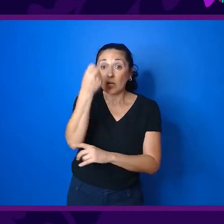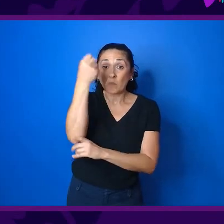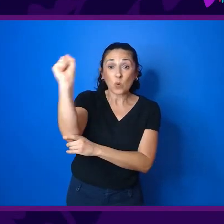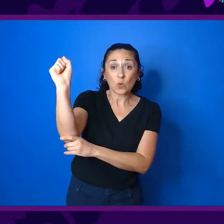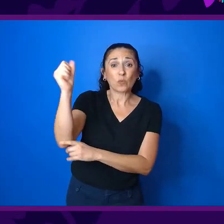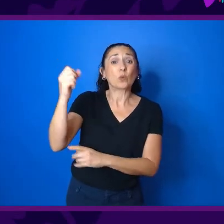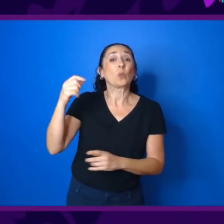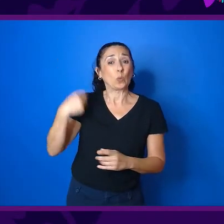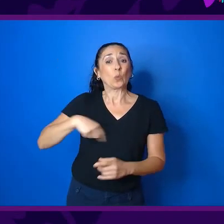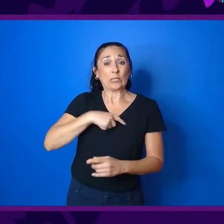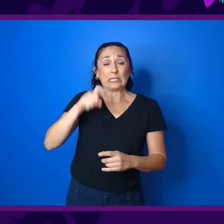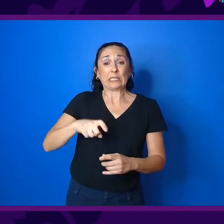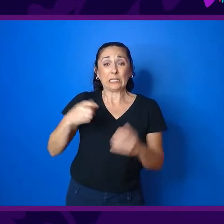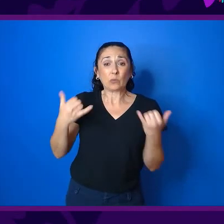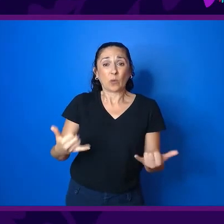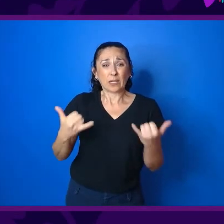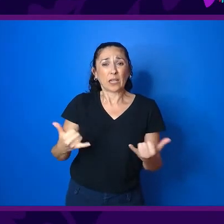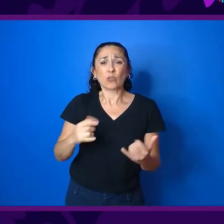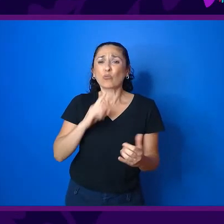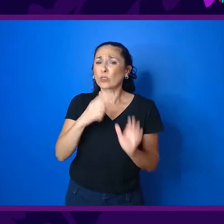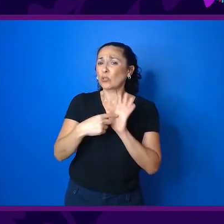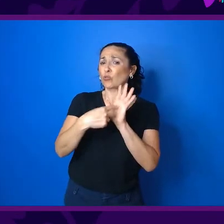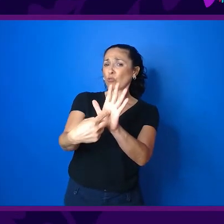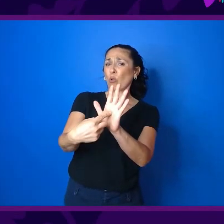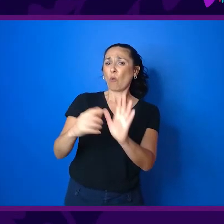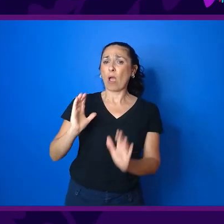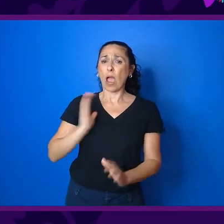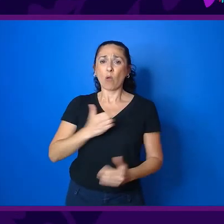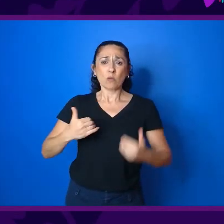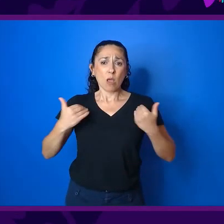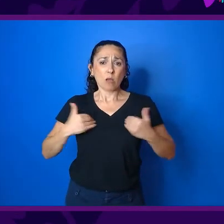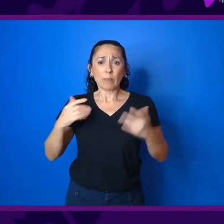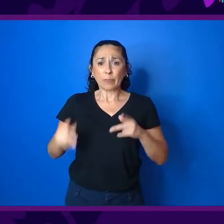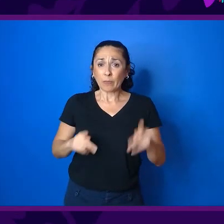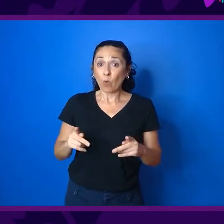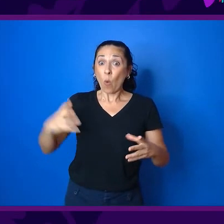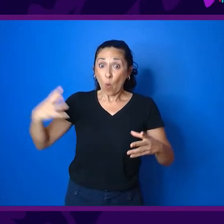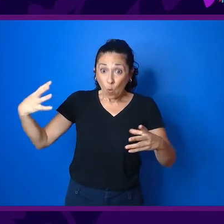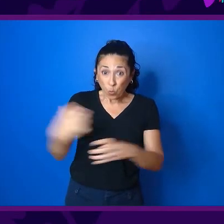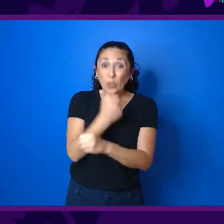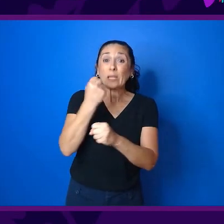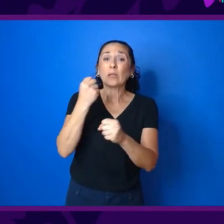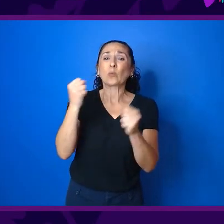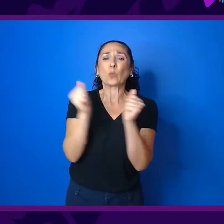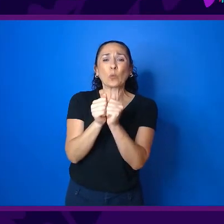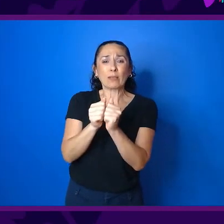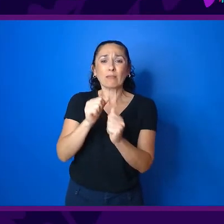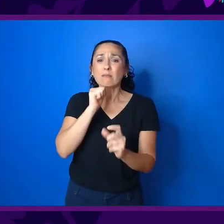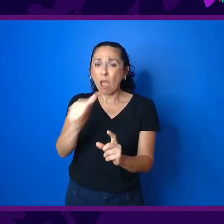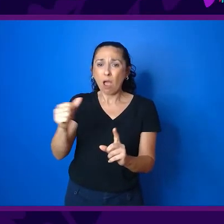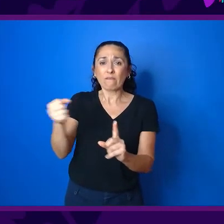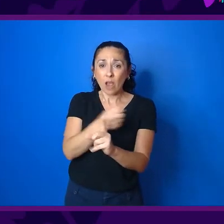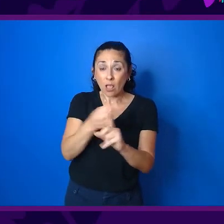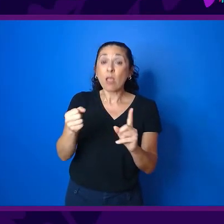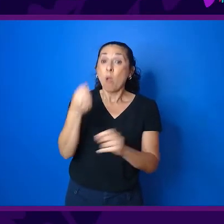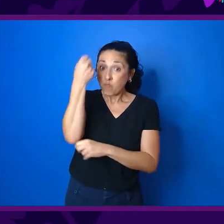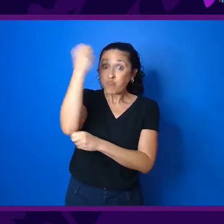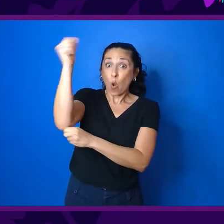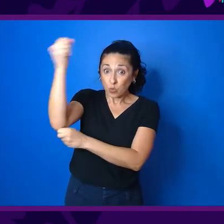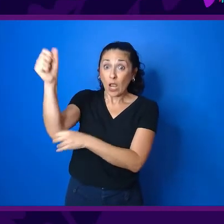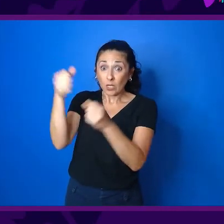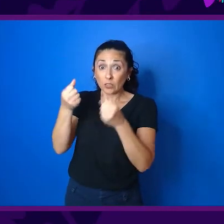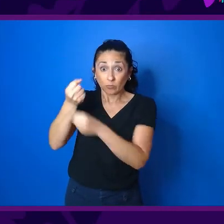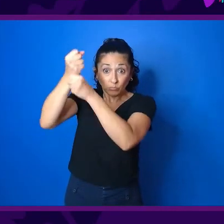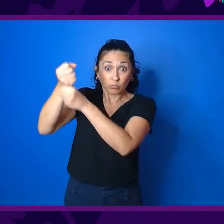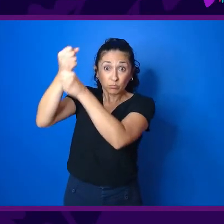now to show, especially our young people, that we can win with nonviolence. And we've got to do these protests, but we've got to do them in an organized way.